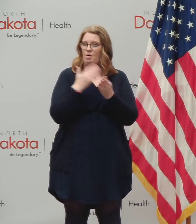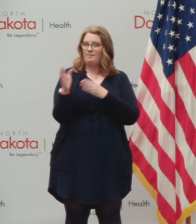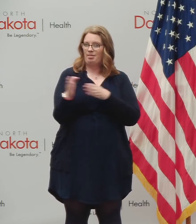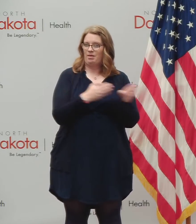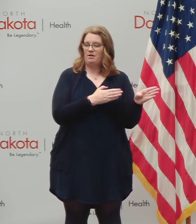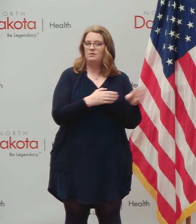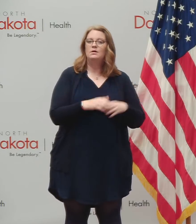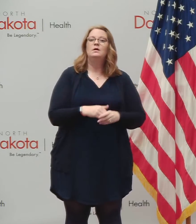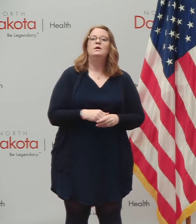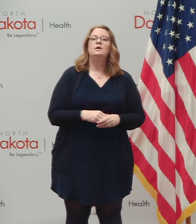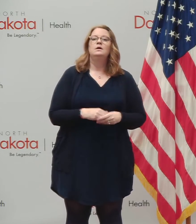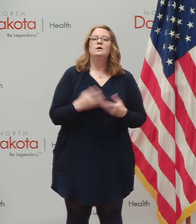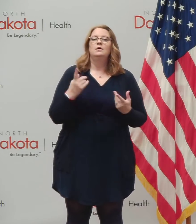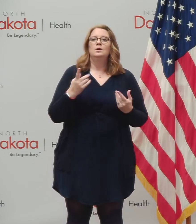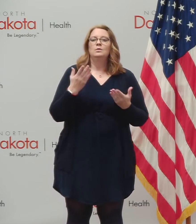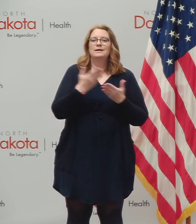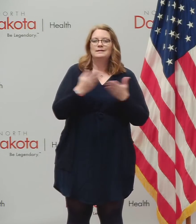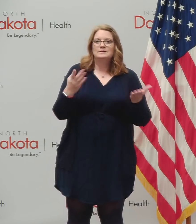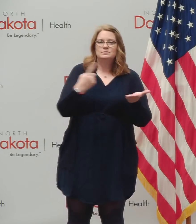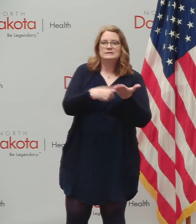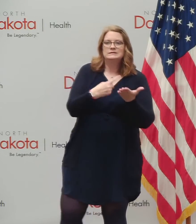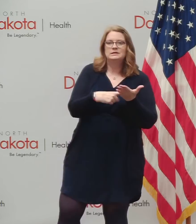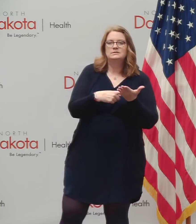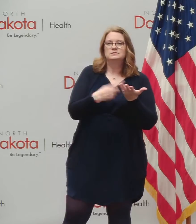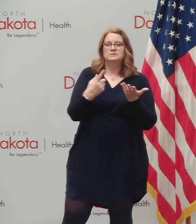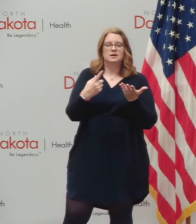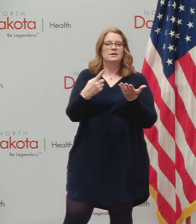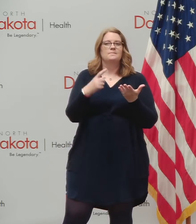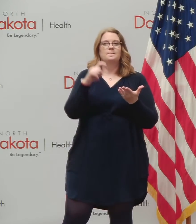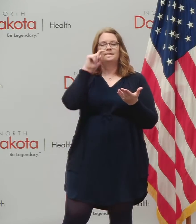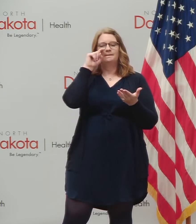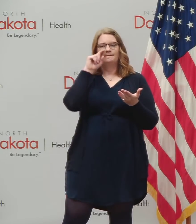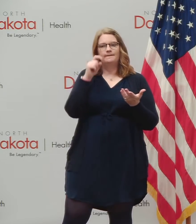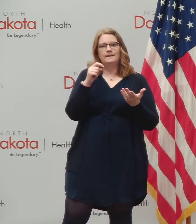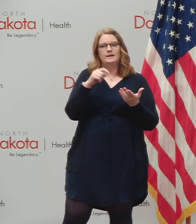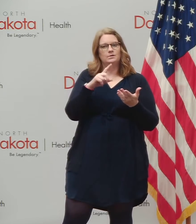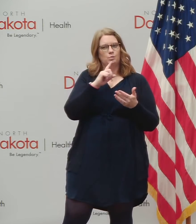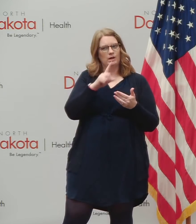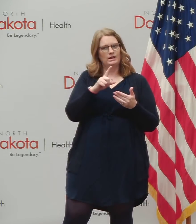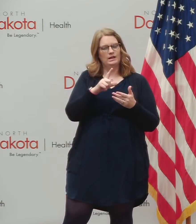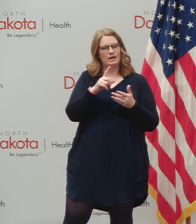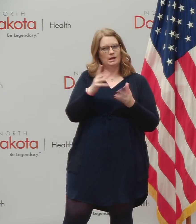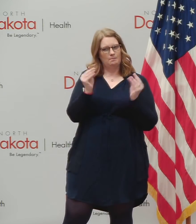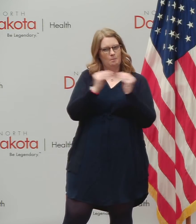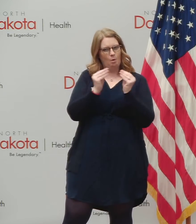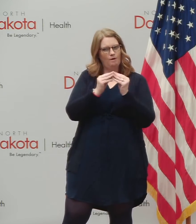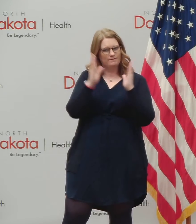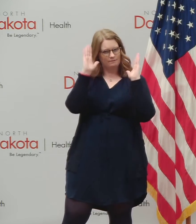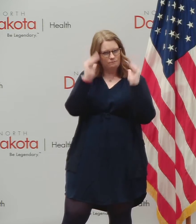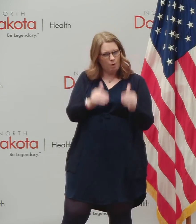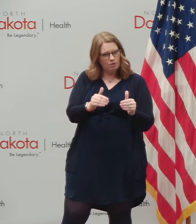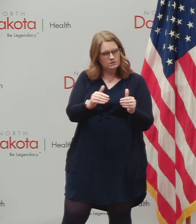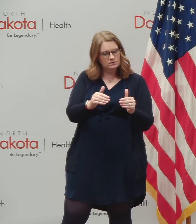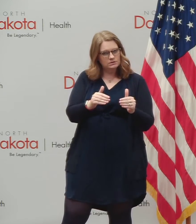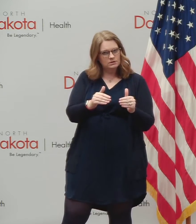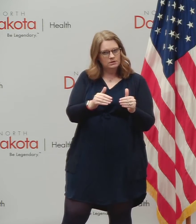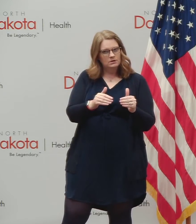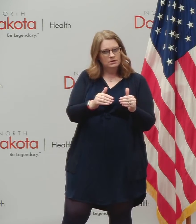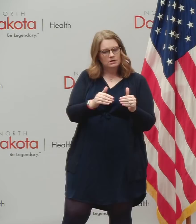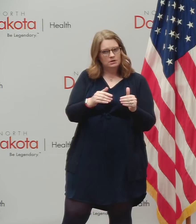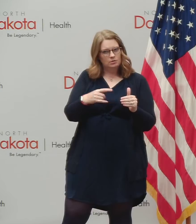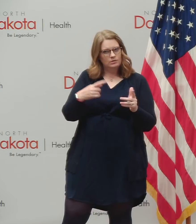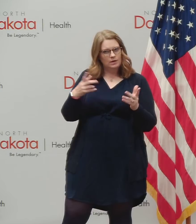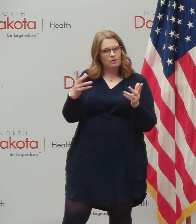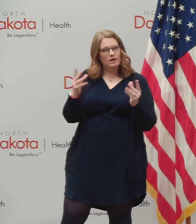And one of the things that we talked about and that came from those meetings is a renewed focus of making sure that we're